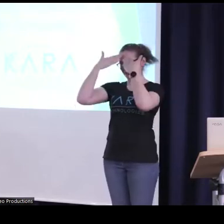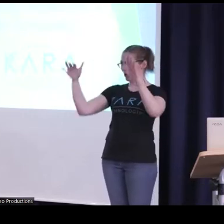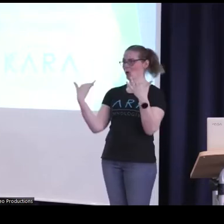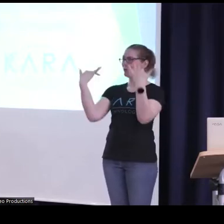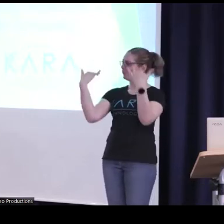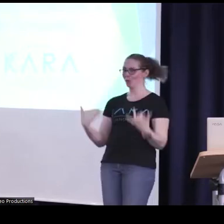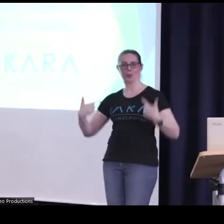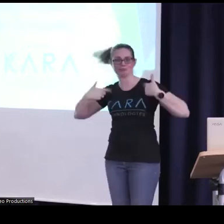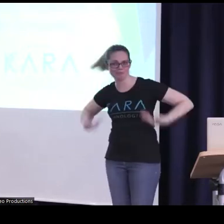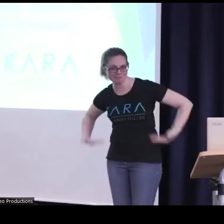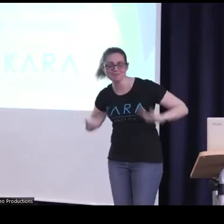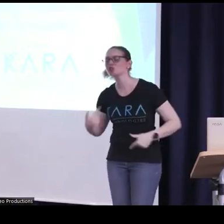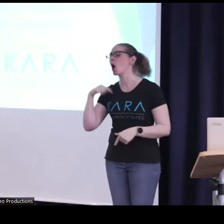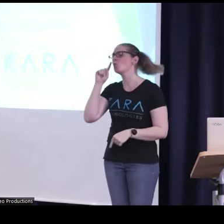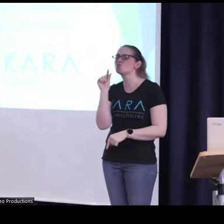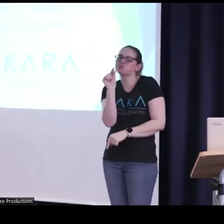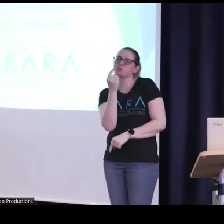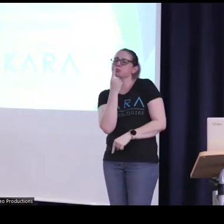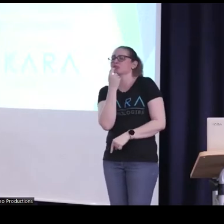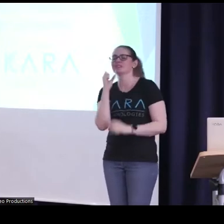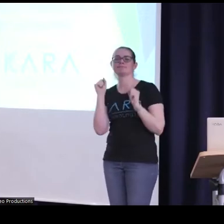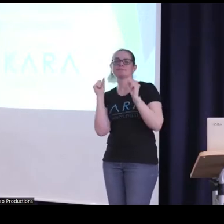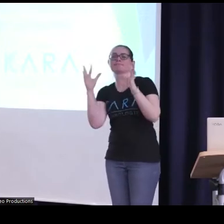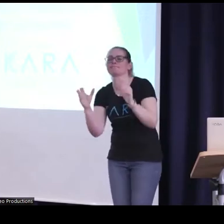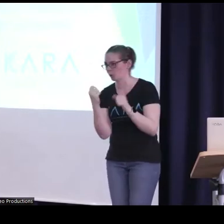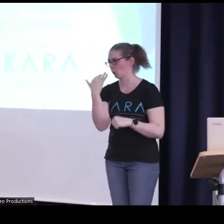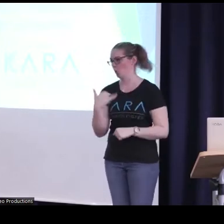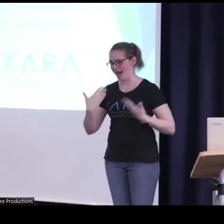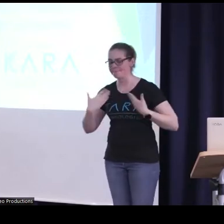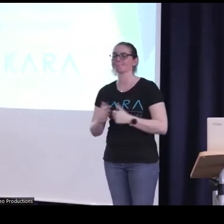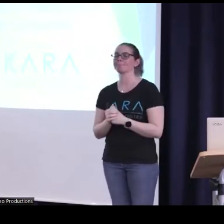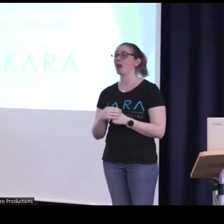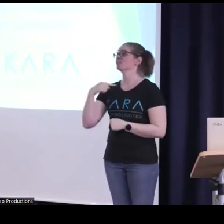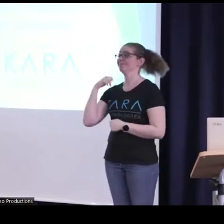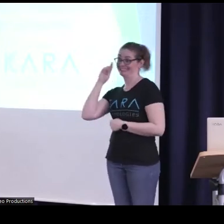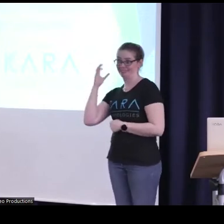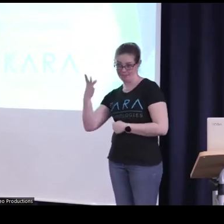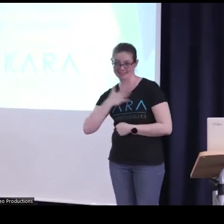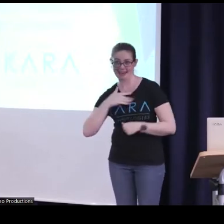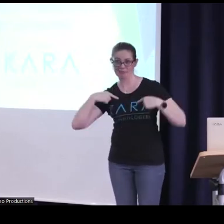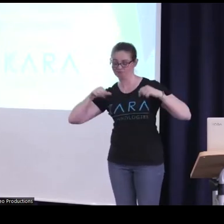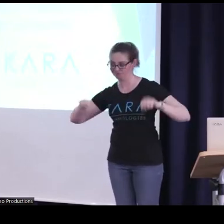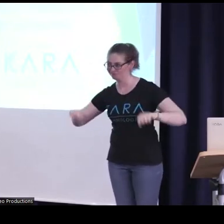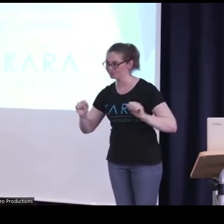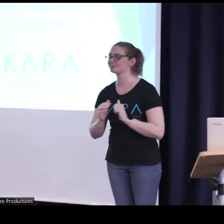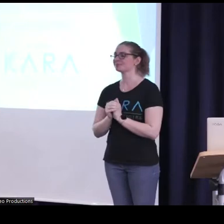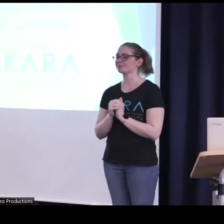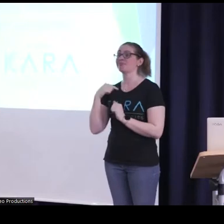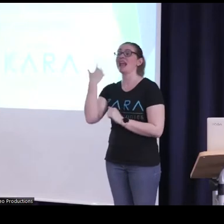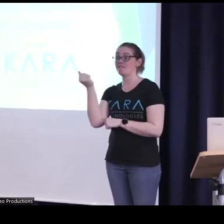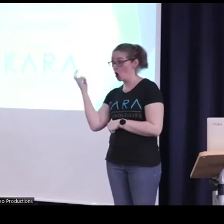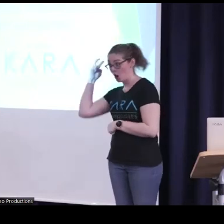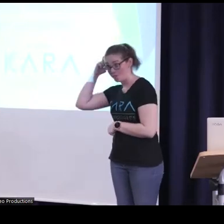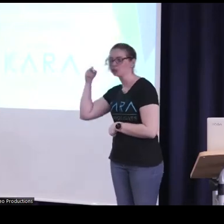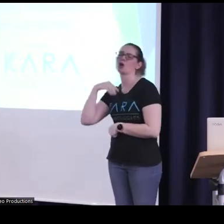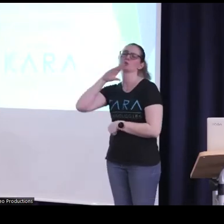So perhaps many people within Australia are not familiar with us. So let me give you a little bit of a description of myself. I am